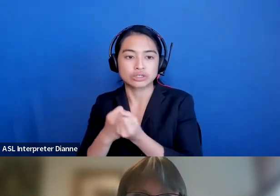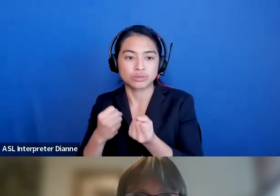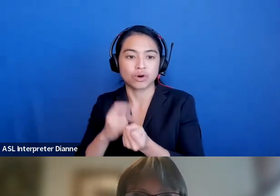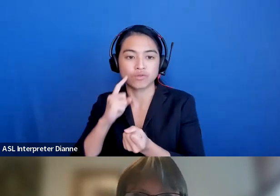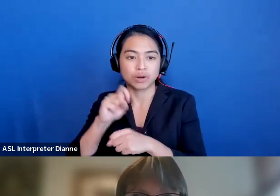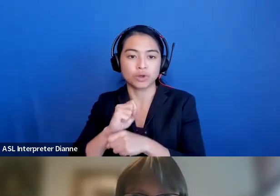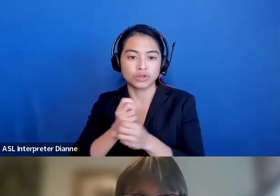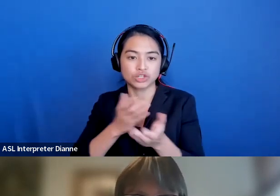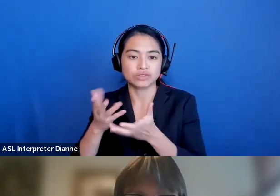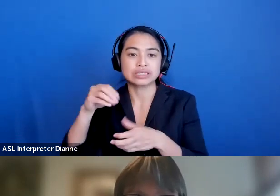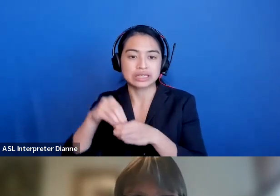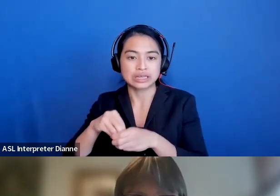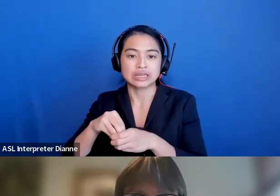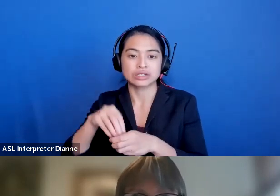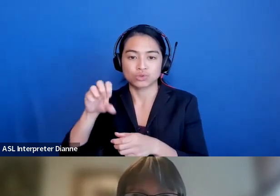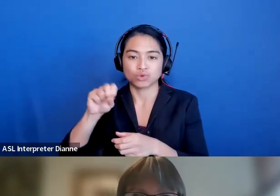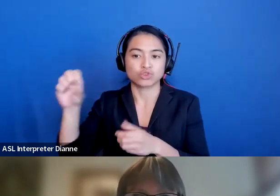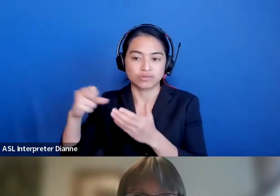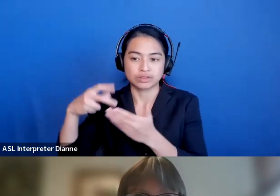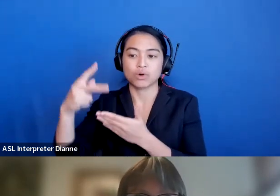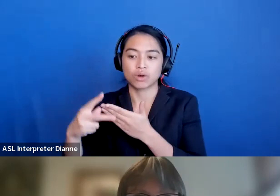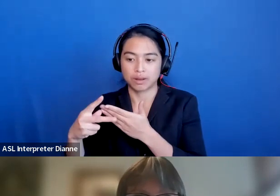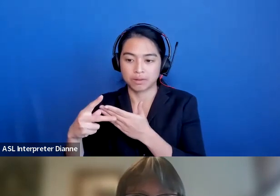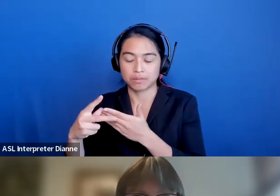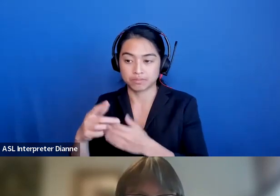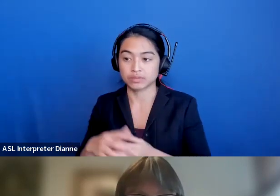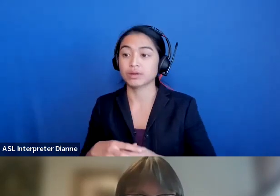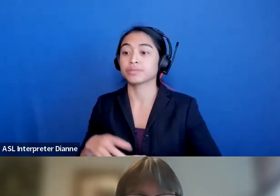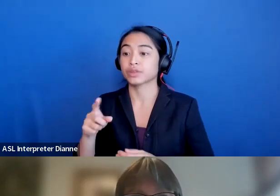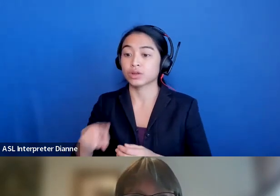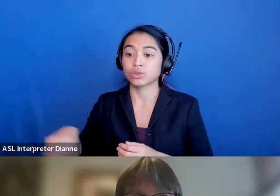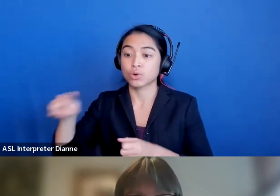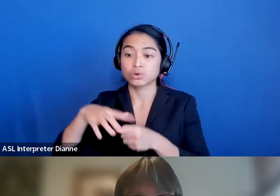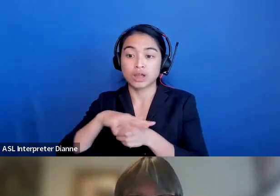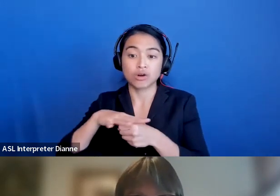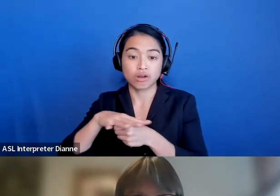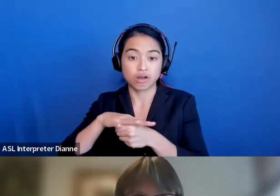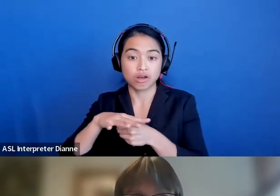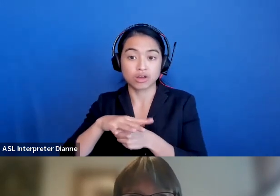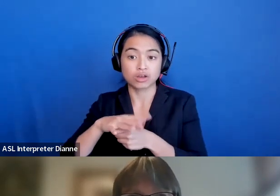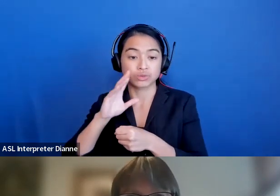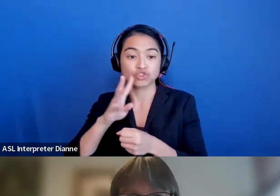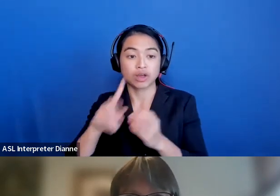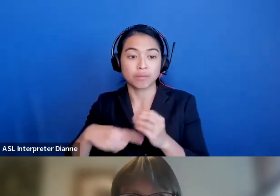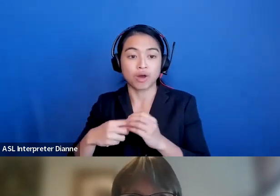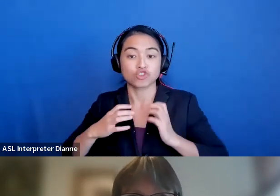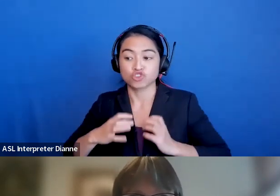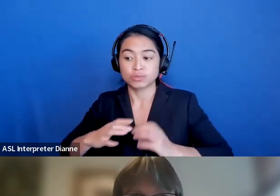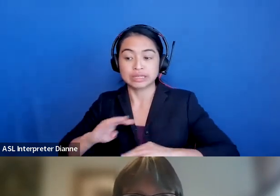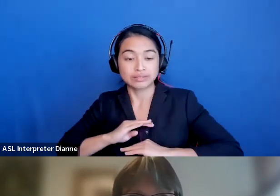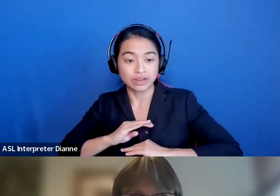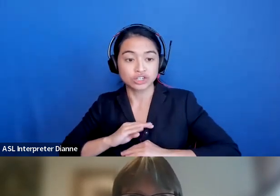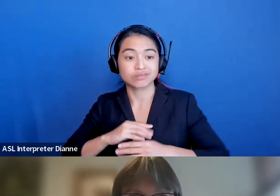services within the social service programs. And those areas will cover consumer satisfaction,